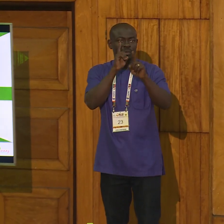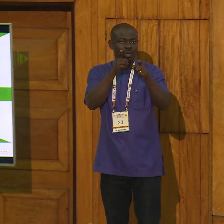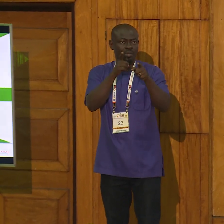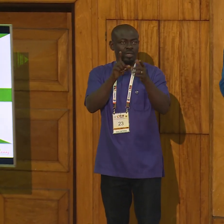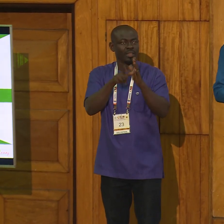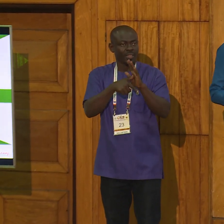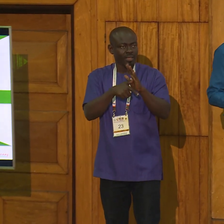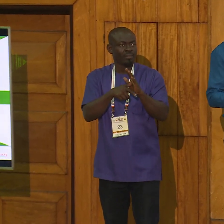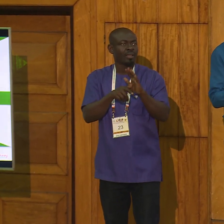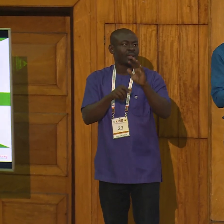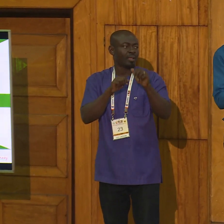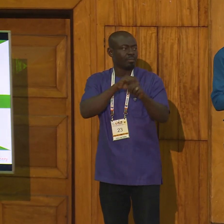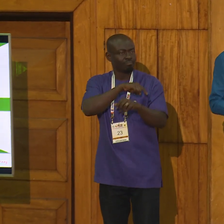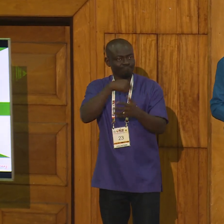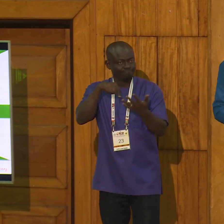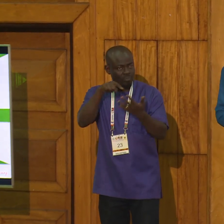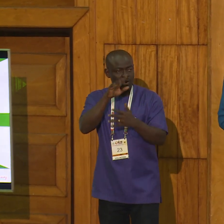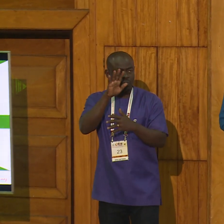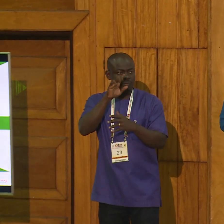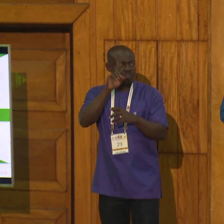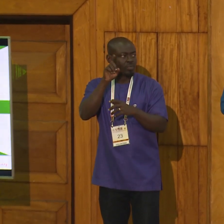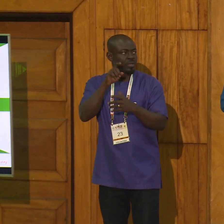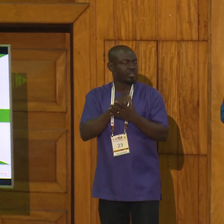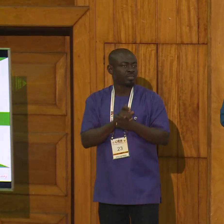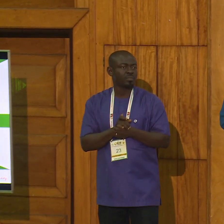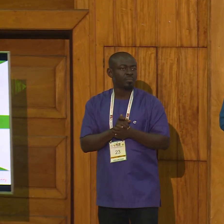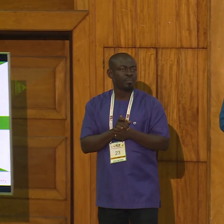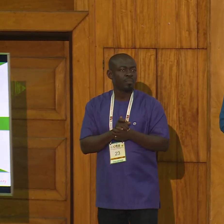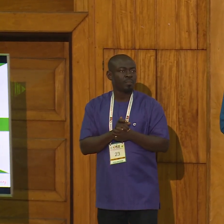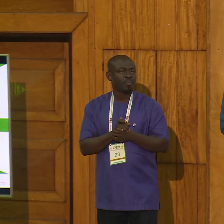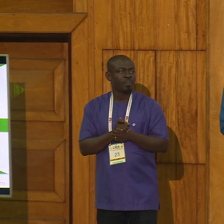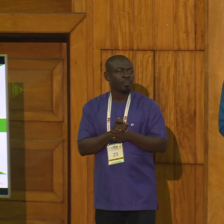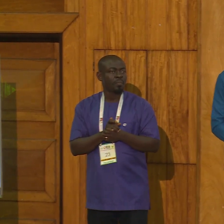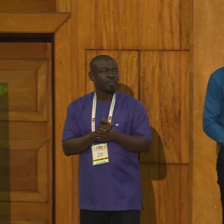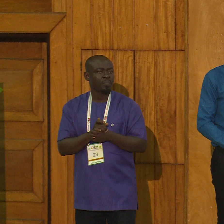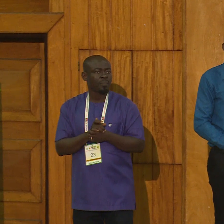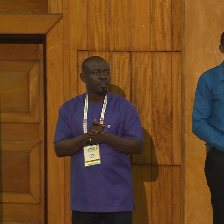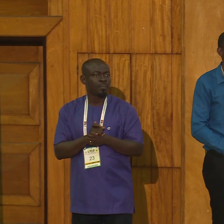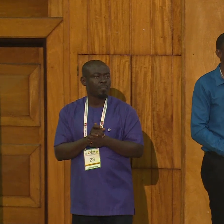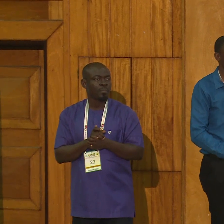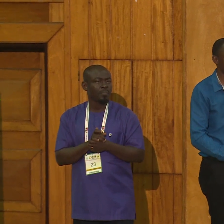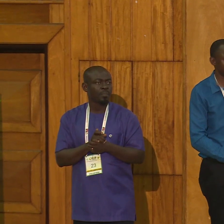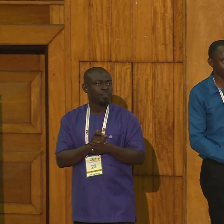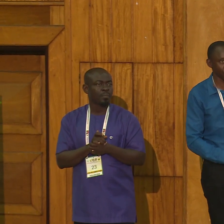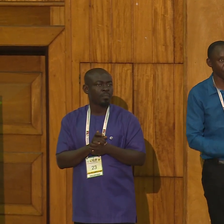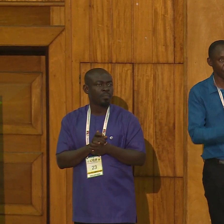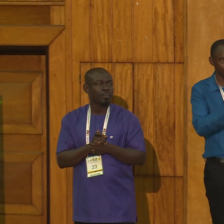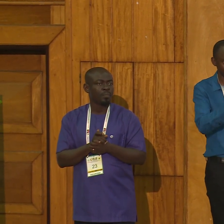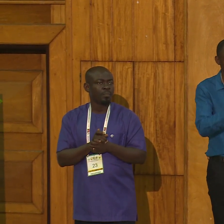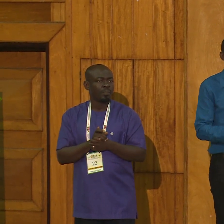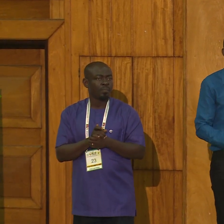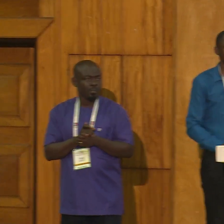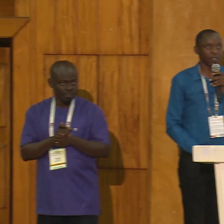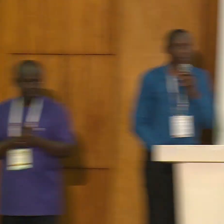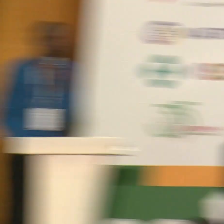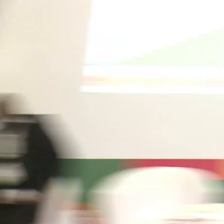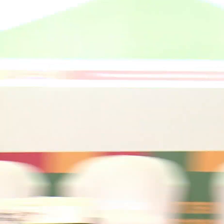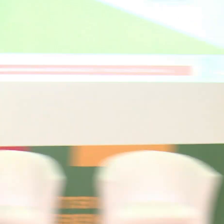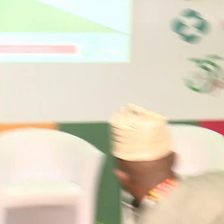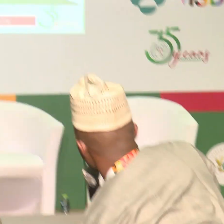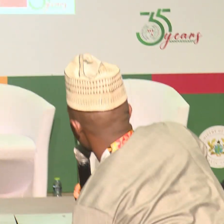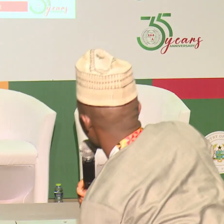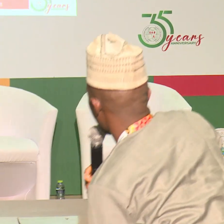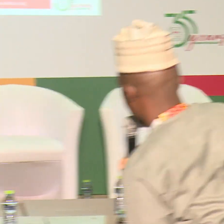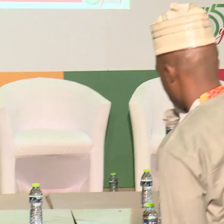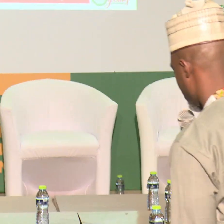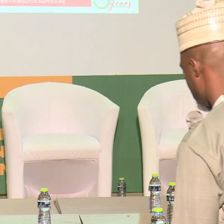we'll take another round if there are any more questions, clarifications, and comments. Thank you. You can go ahead. Okay, thank you very